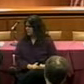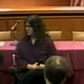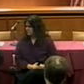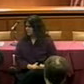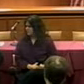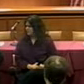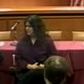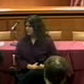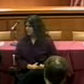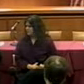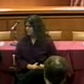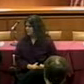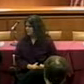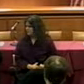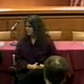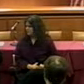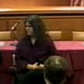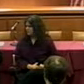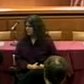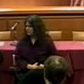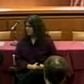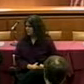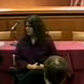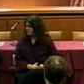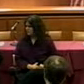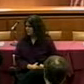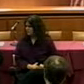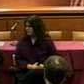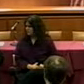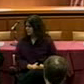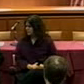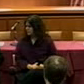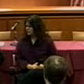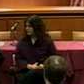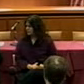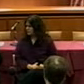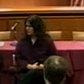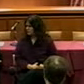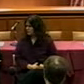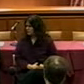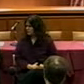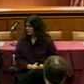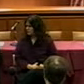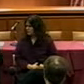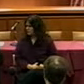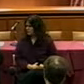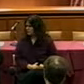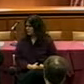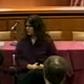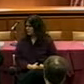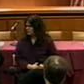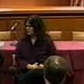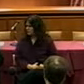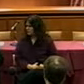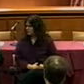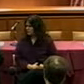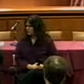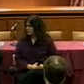doesn't allow for that. They don't have phone service or anything. So there are many deaf TTY users out there still, and we really